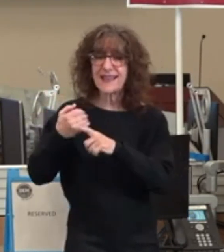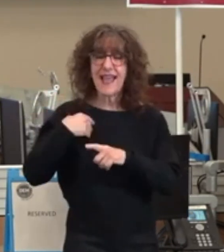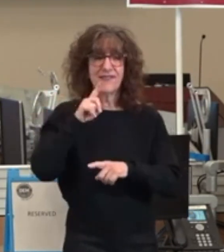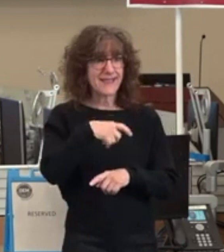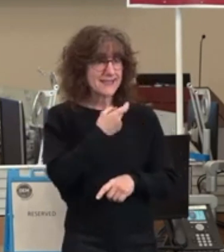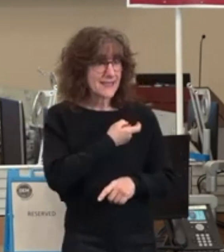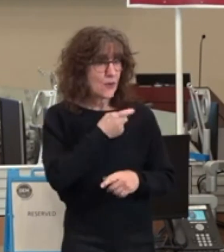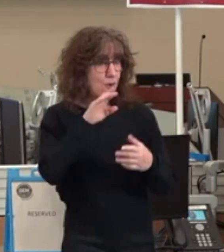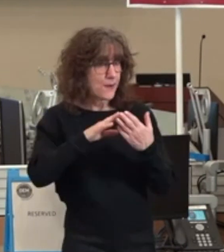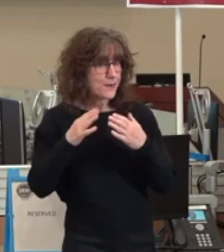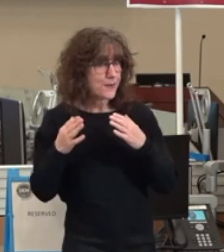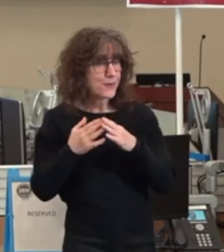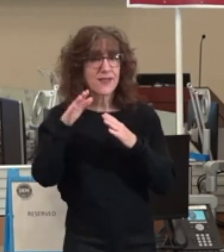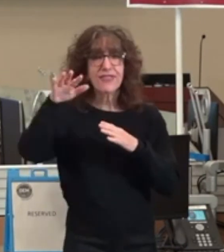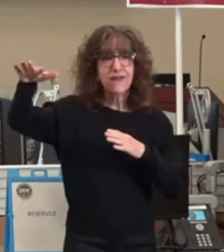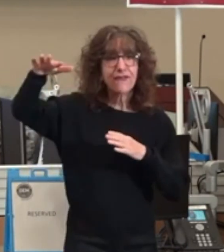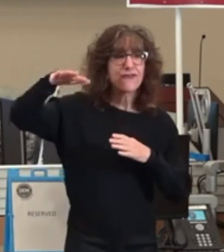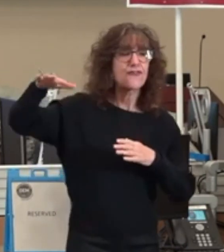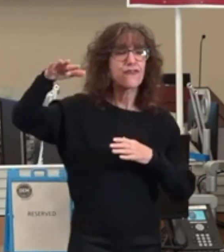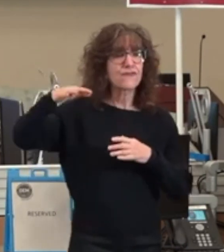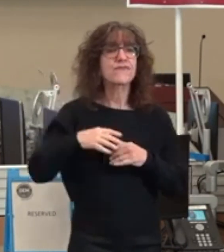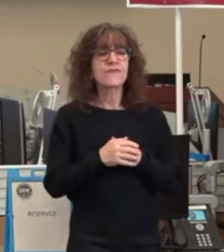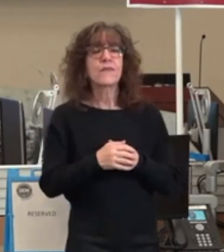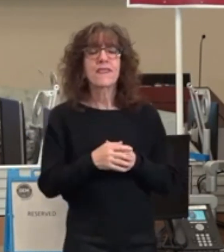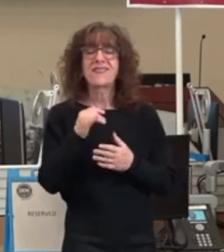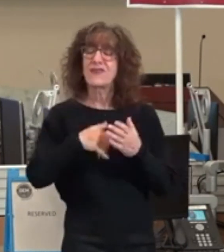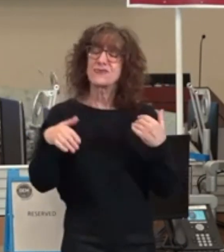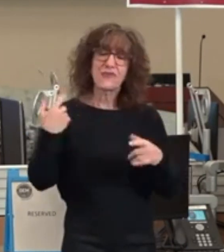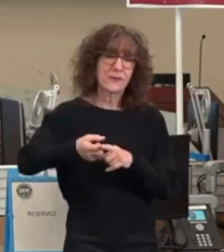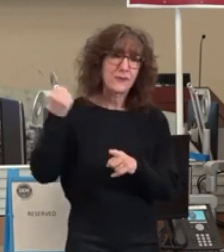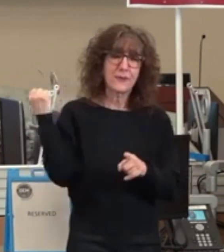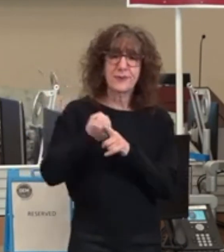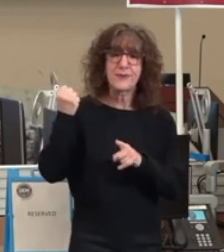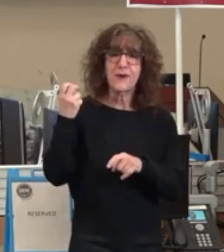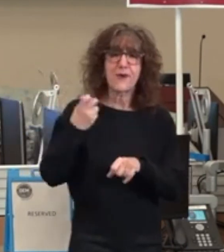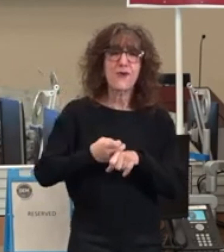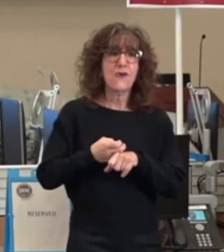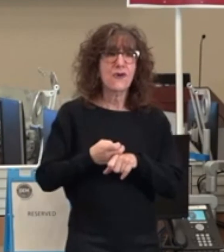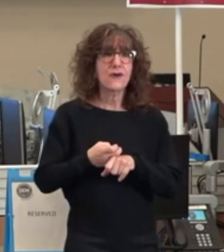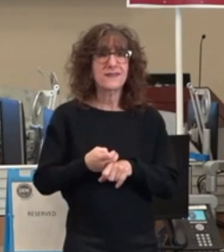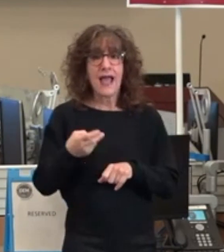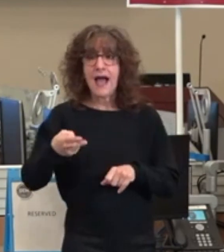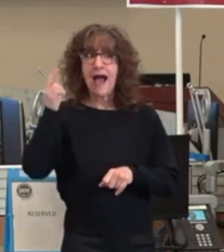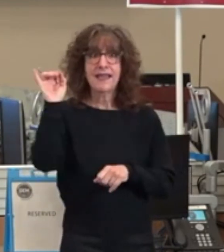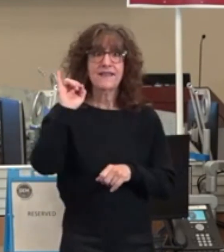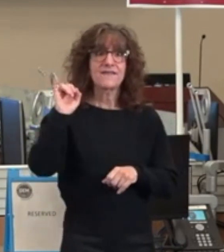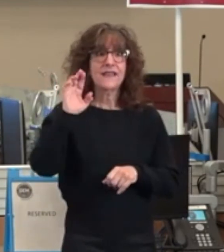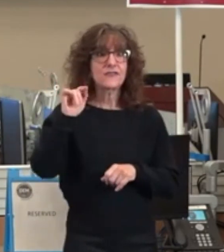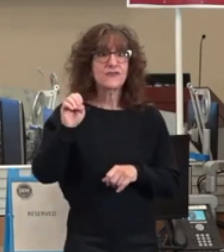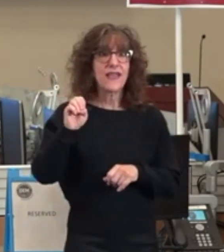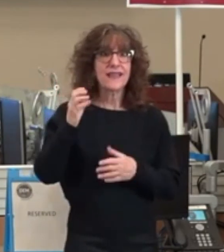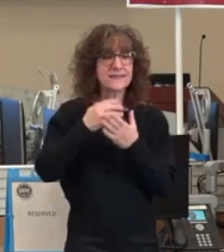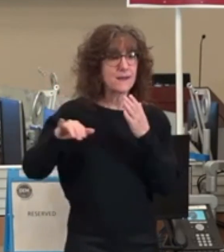Latino community residents are in those zip codes, and those are some of the hardest hit areas where we saw the greatest infection rates. Were in